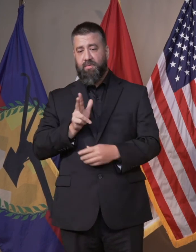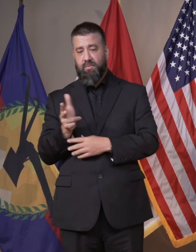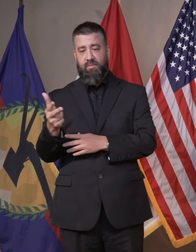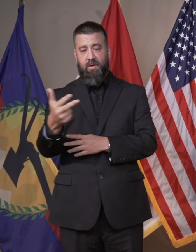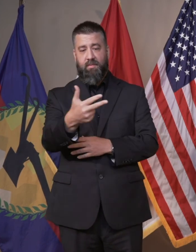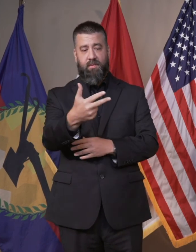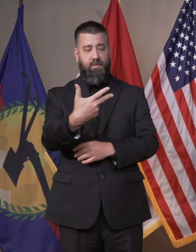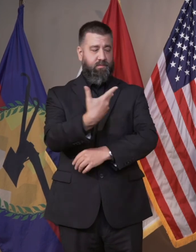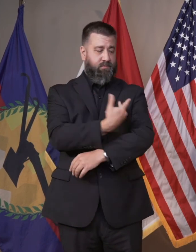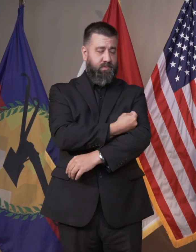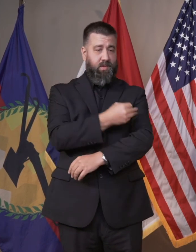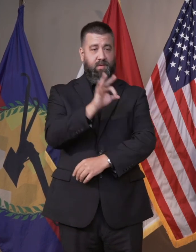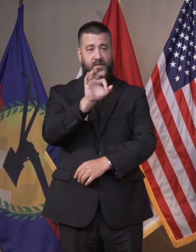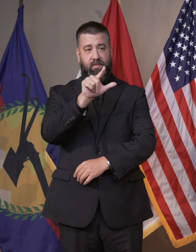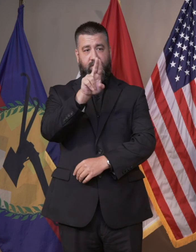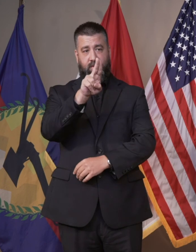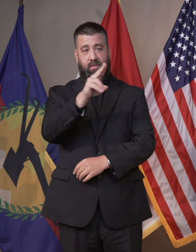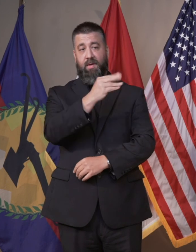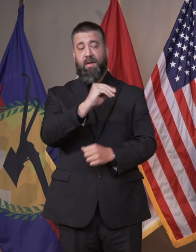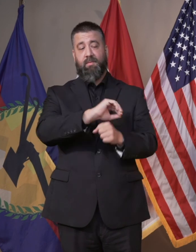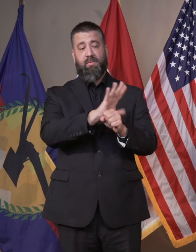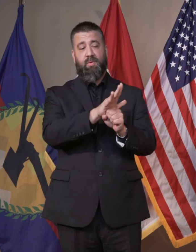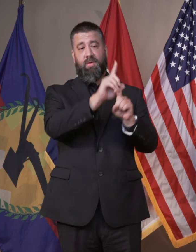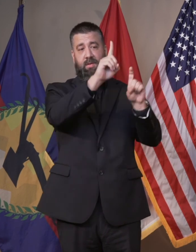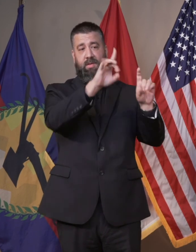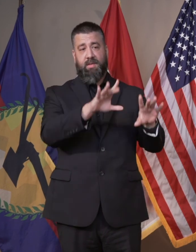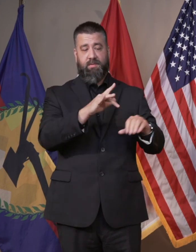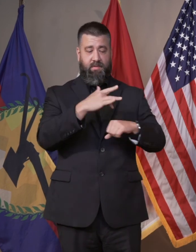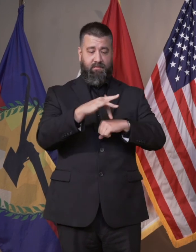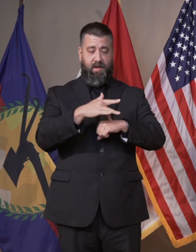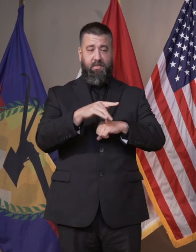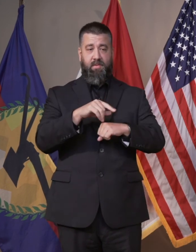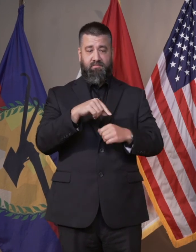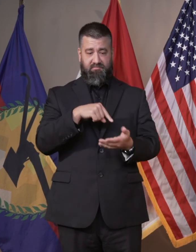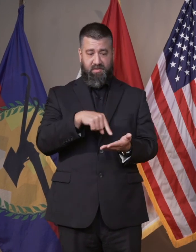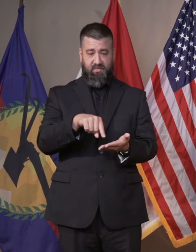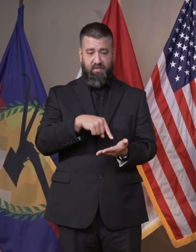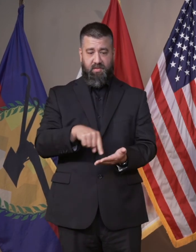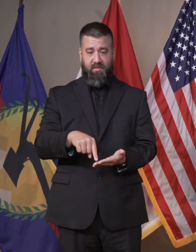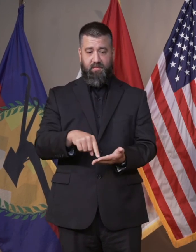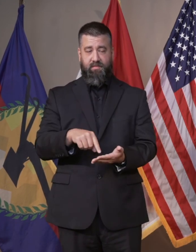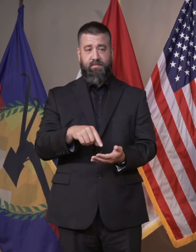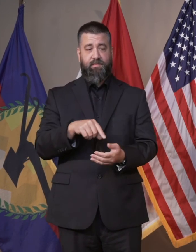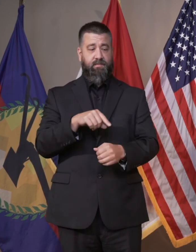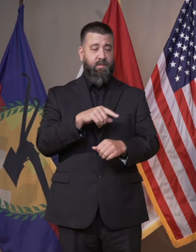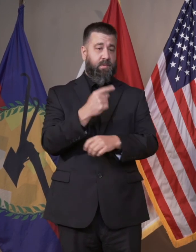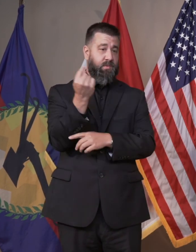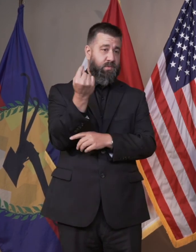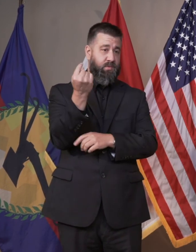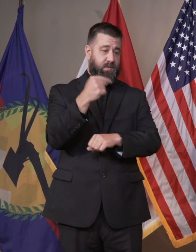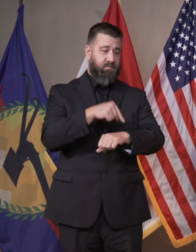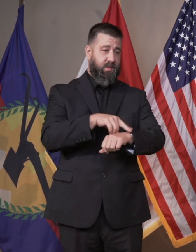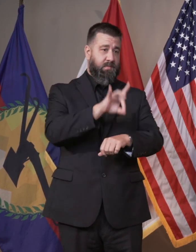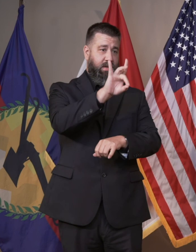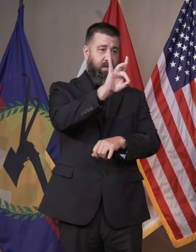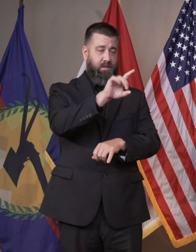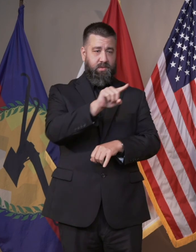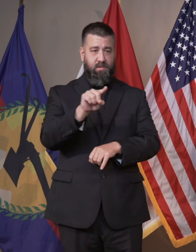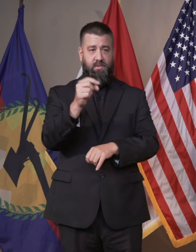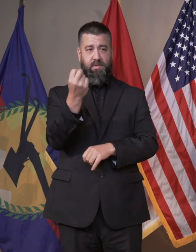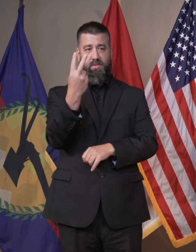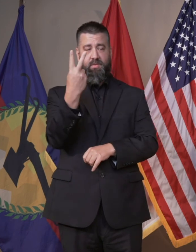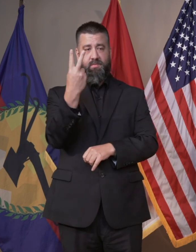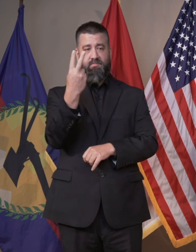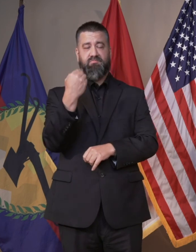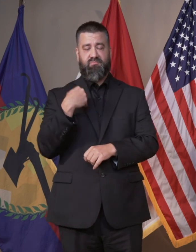and drive-through COVID testing available again this week. On Tuesday from 8 a.m. till noon, we'll have drive-through flu shot